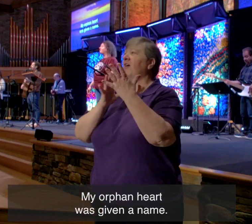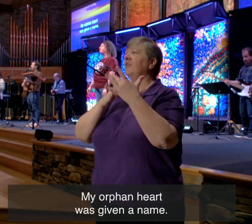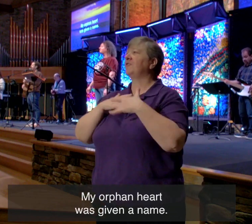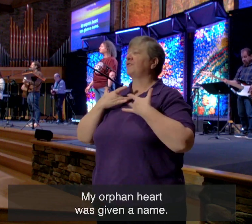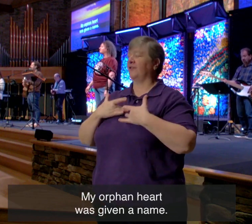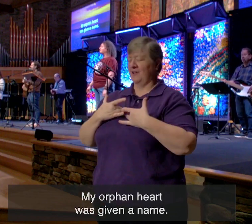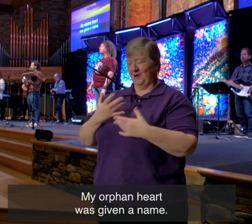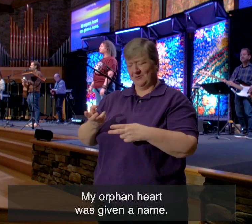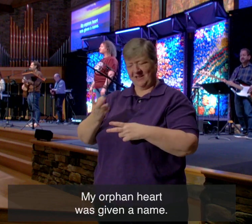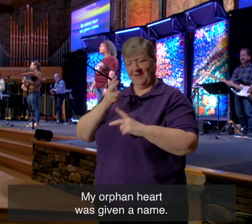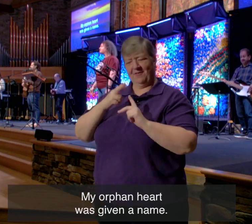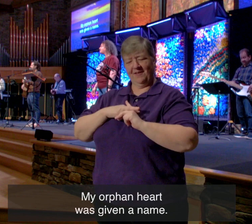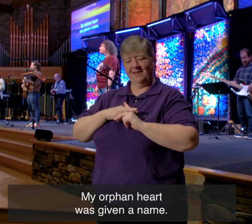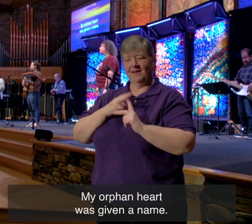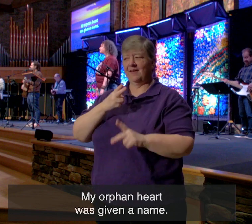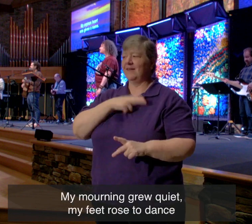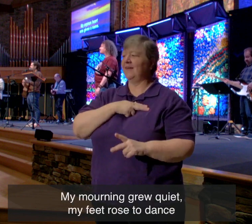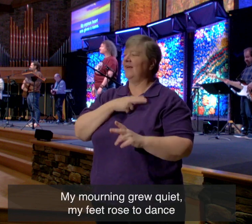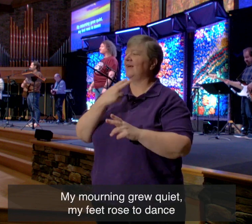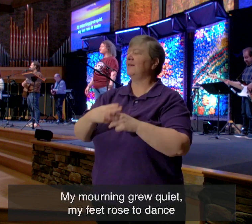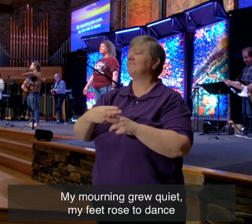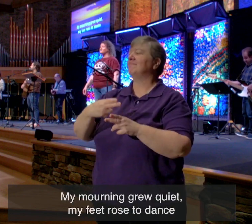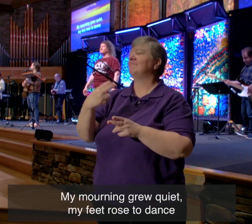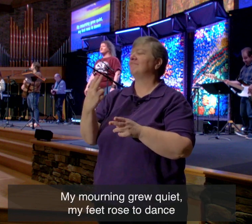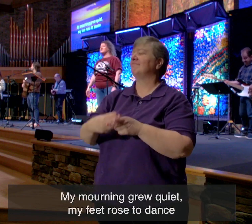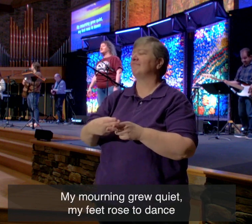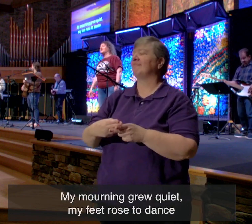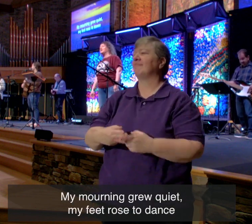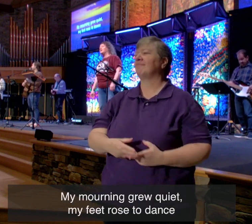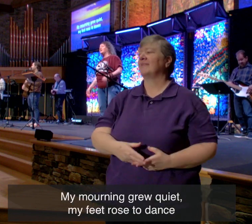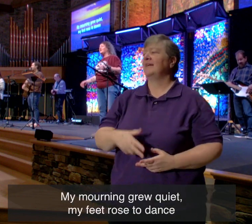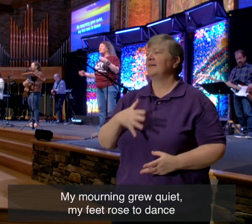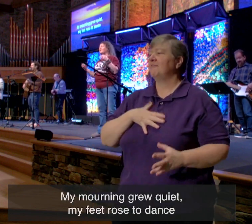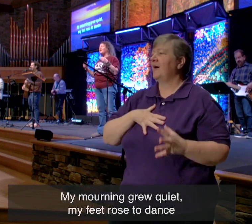My orphan heart was given a name.